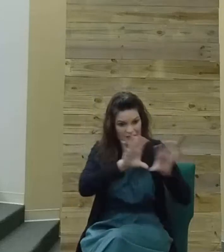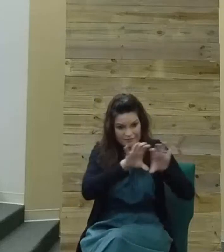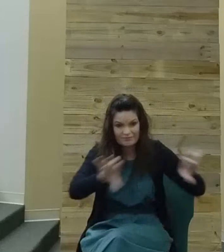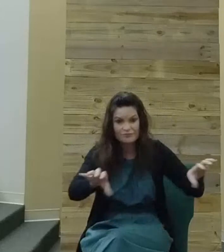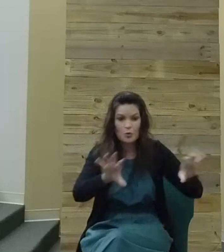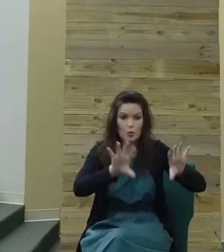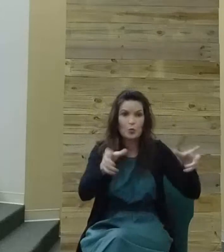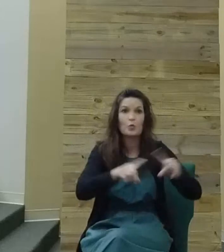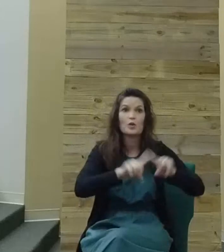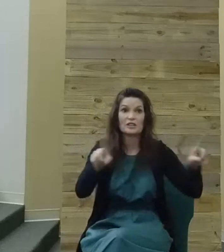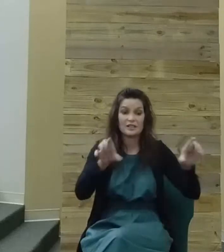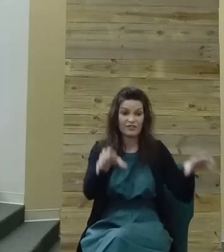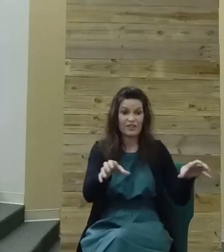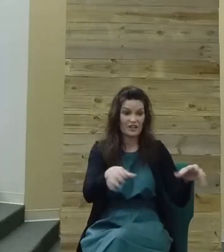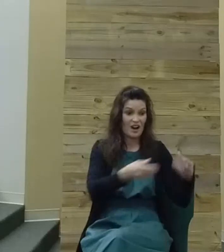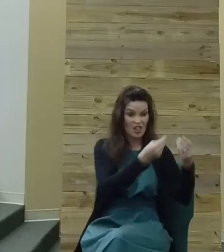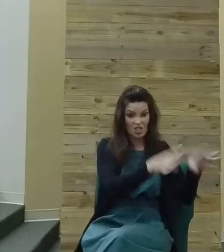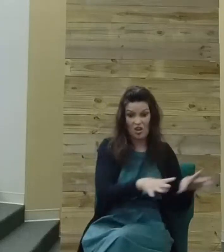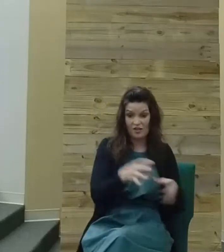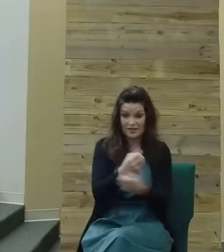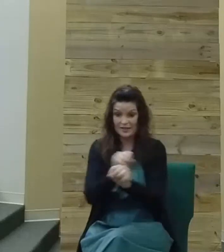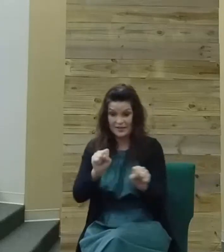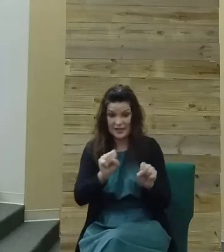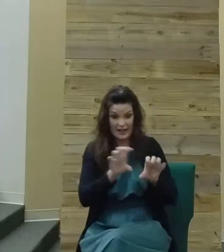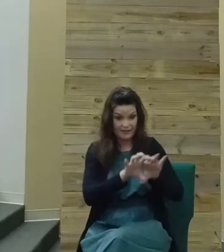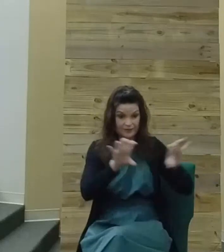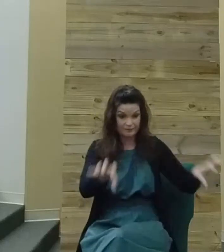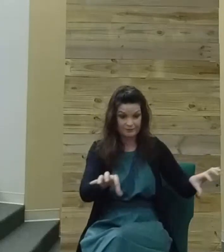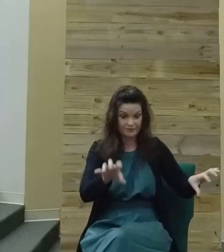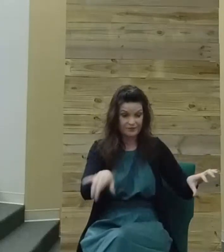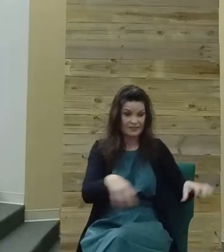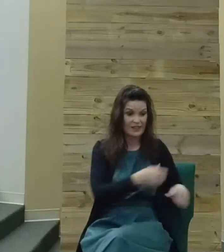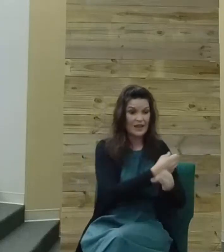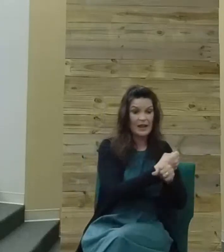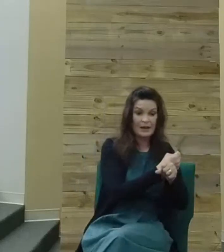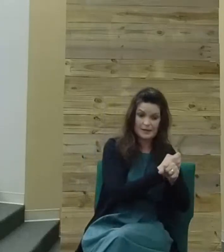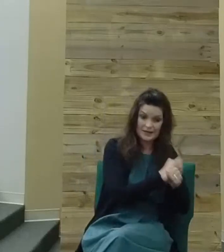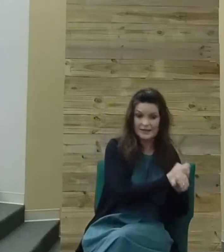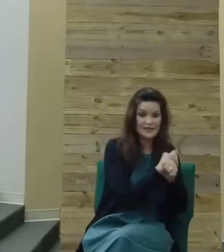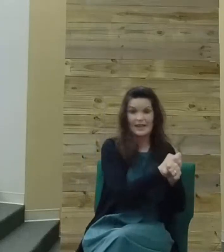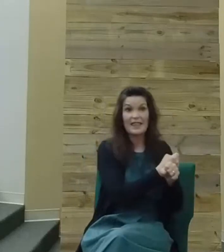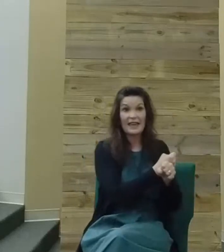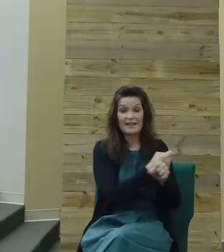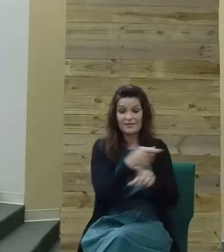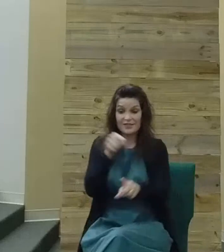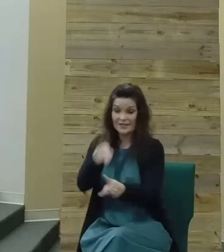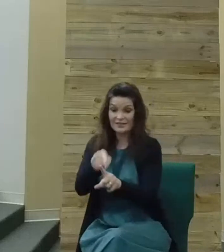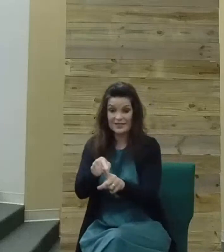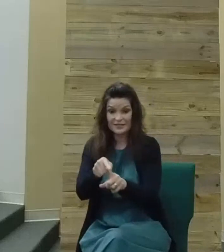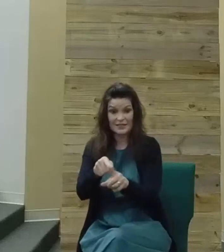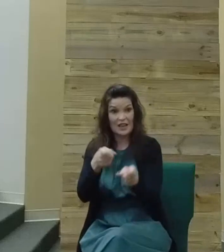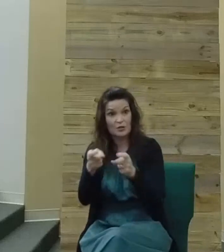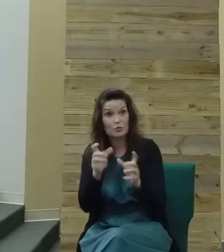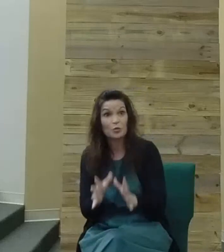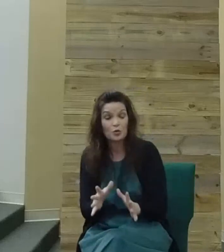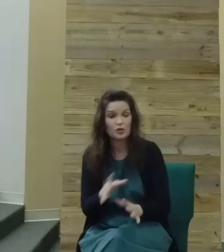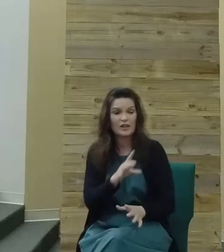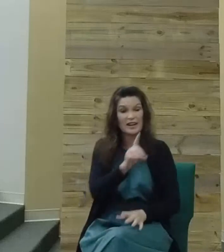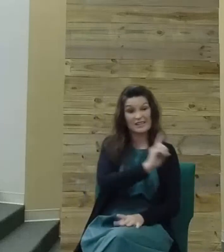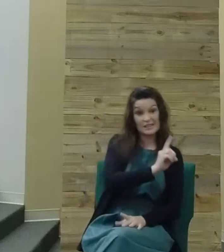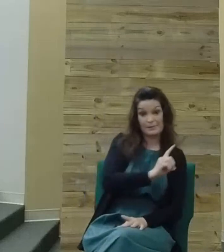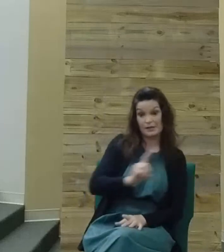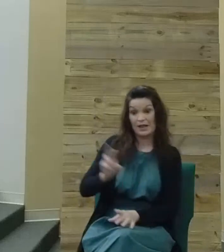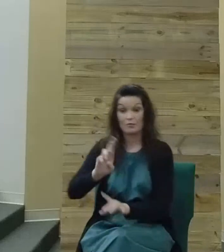different groups. Lost and saved. Masters and slaves. He's saying there's today, Democrat